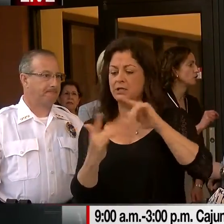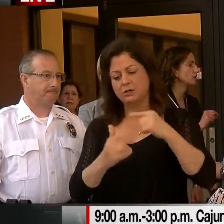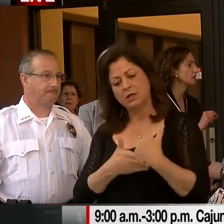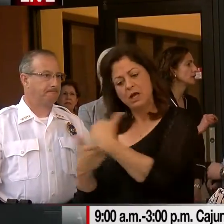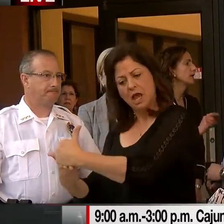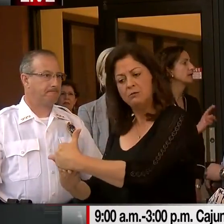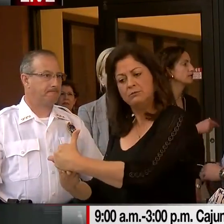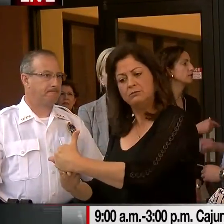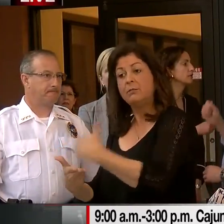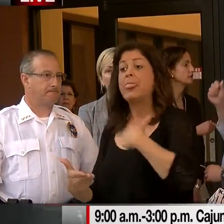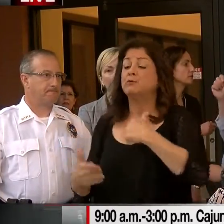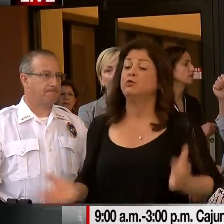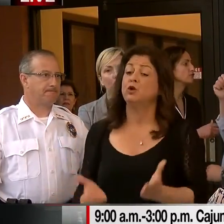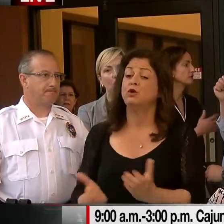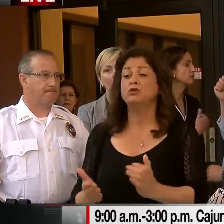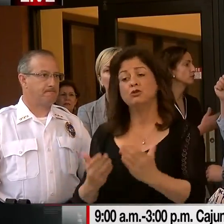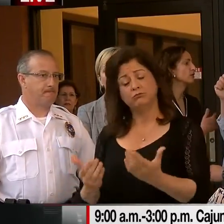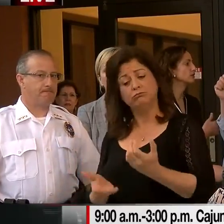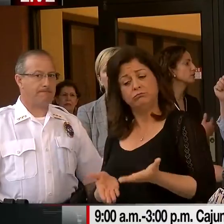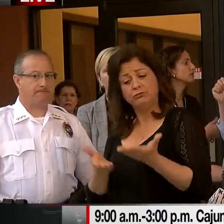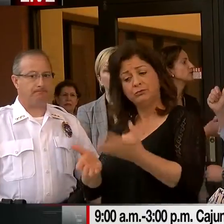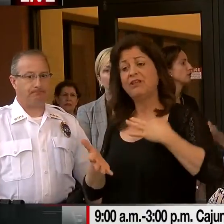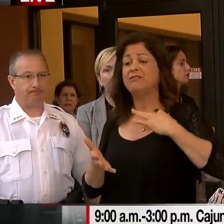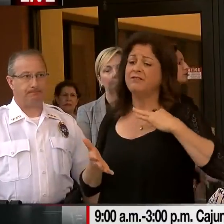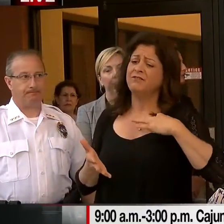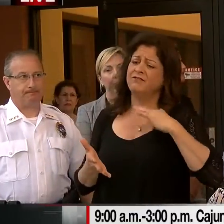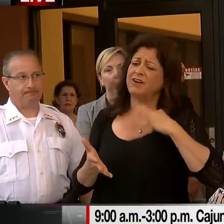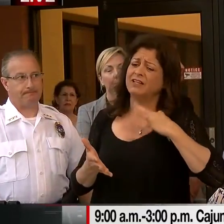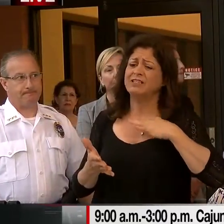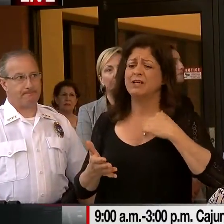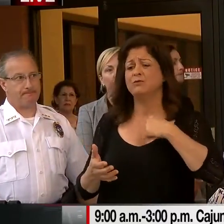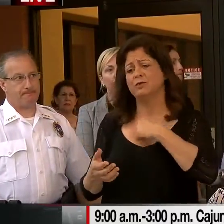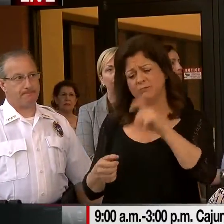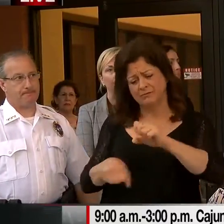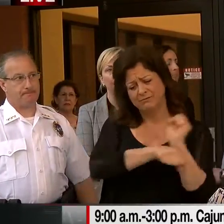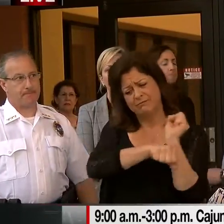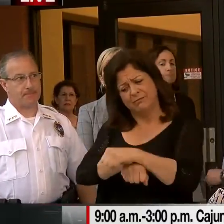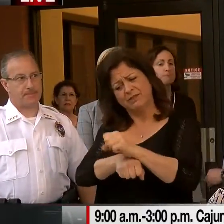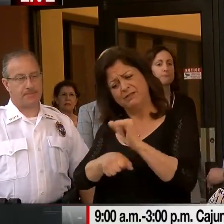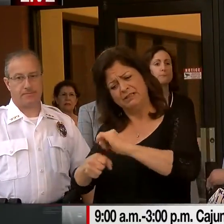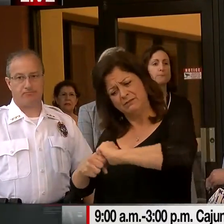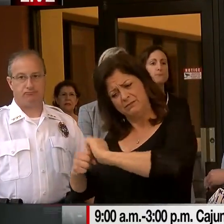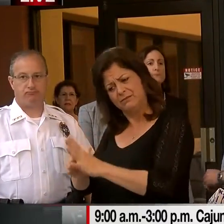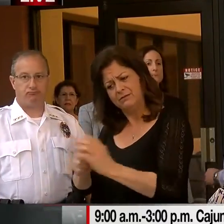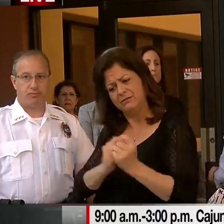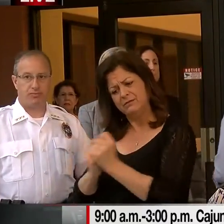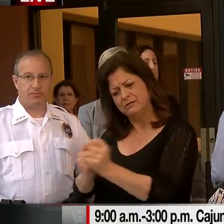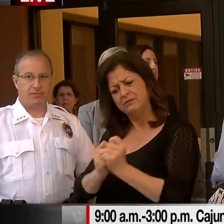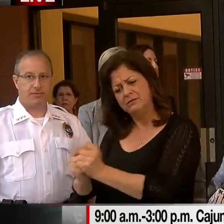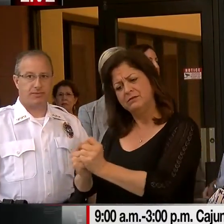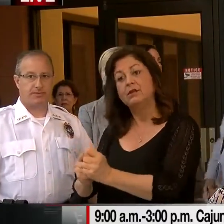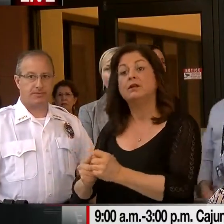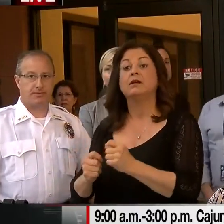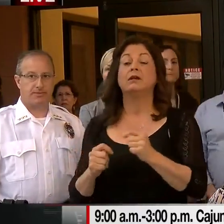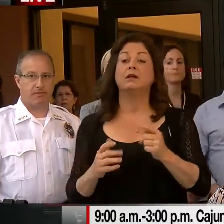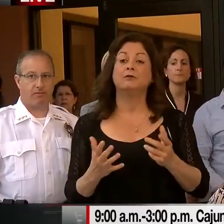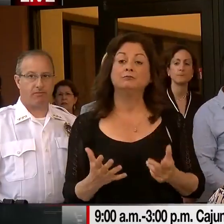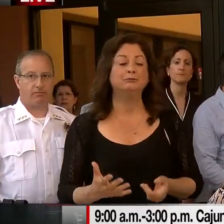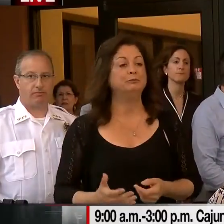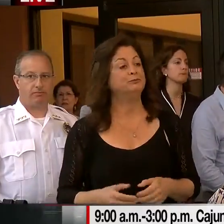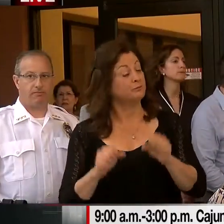forward and let's combat this very contagious illness together. Can you walk us through what tomorrow will sort of